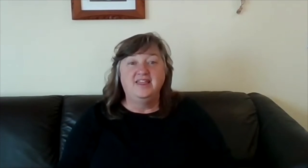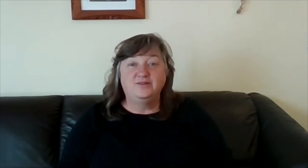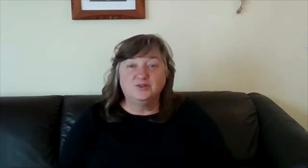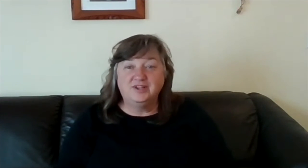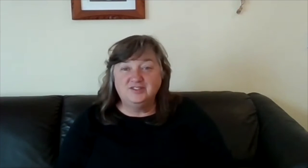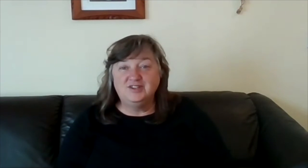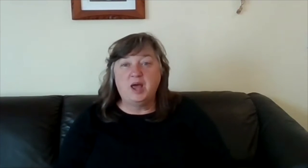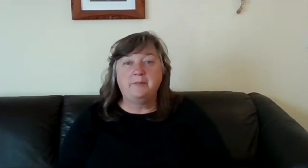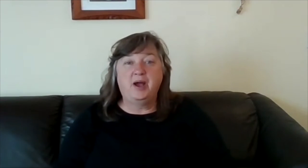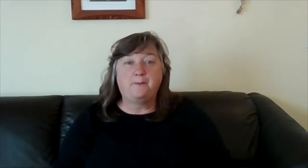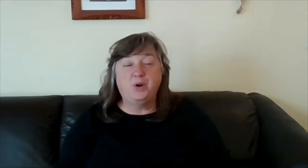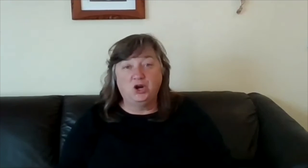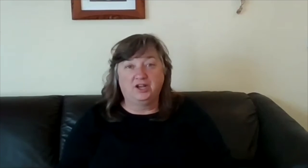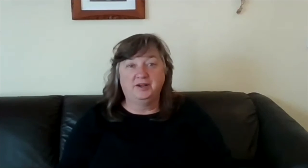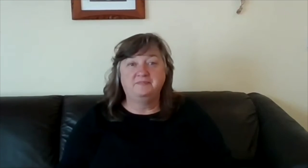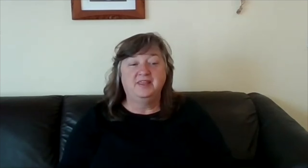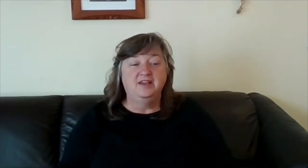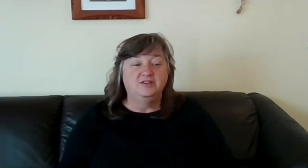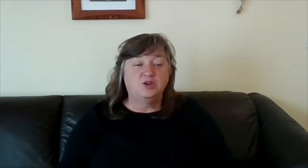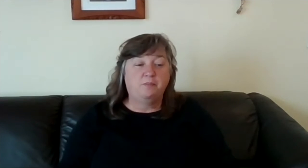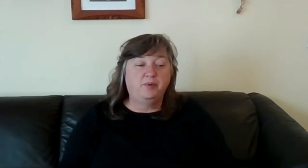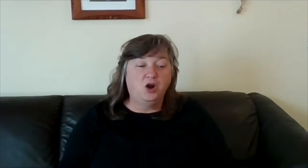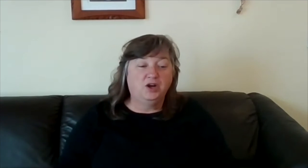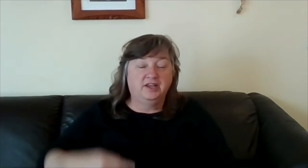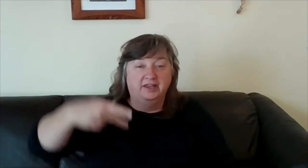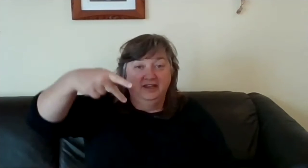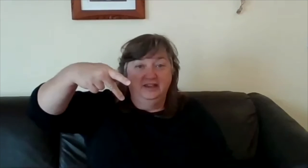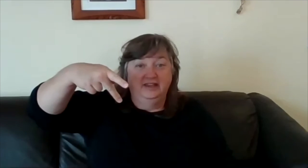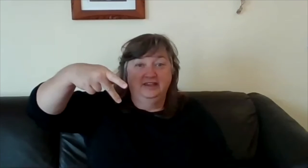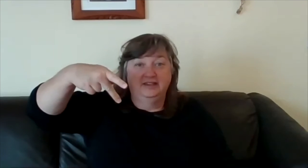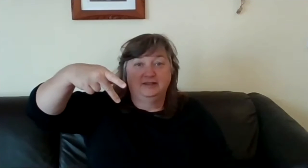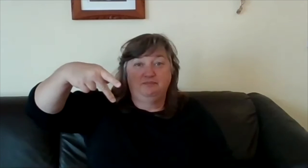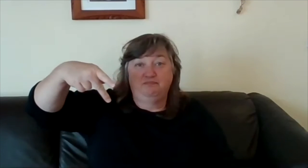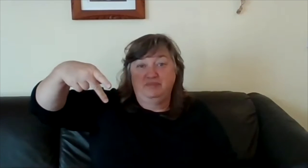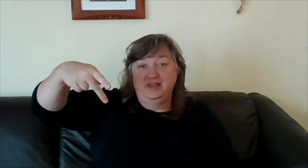There's a question about park. So park is